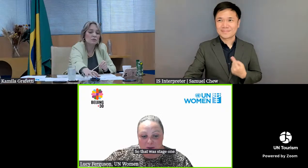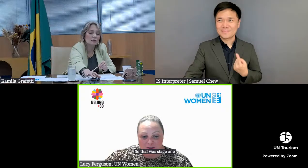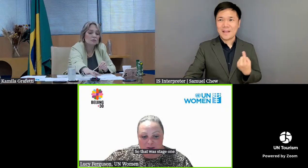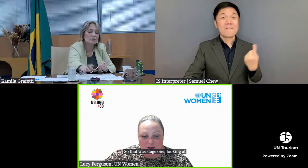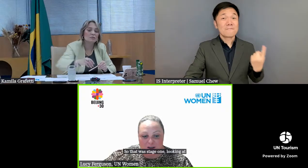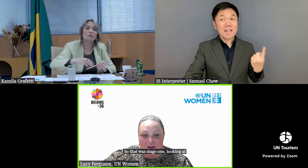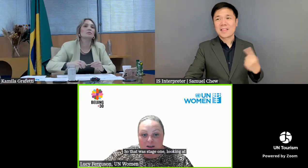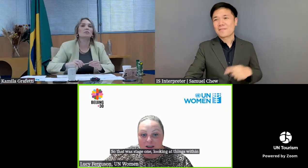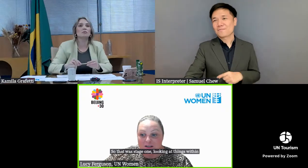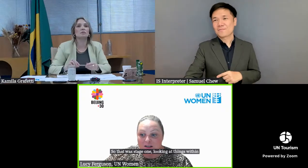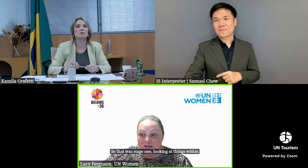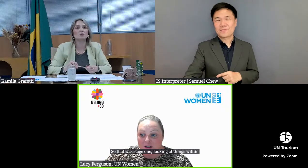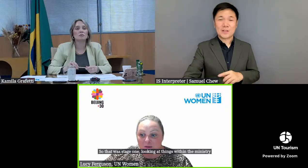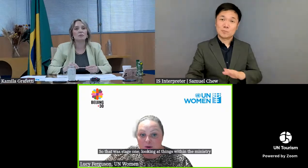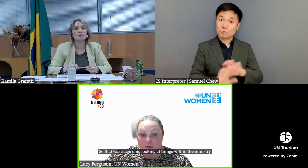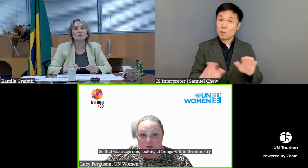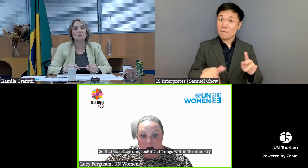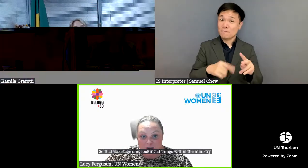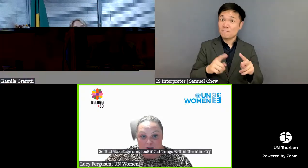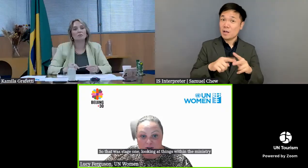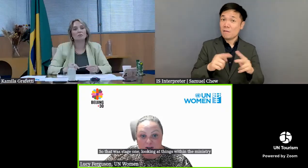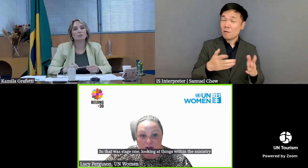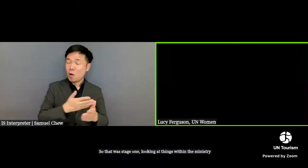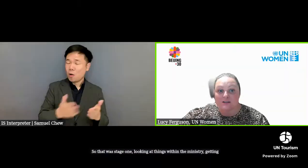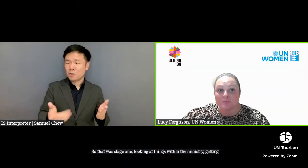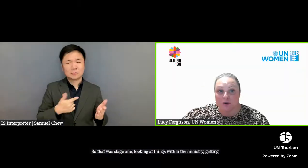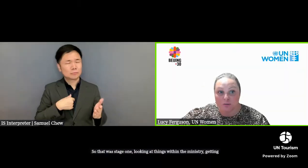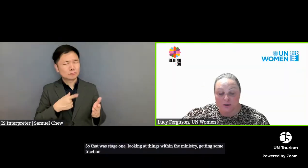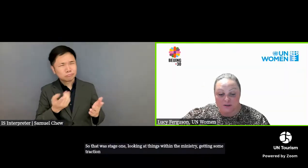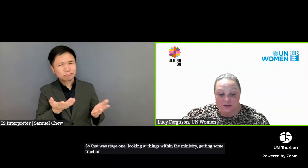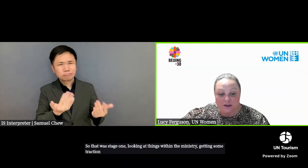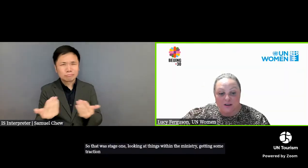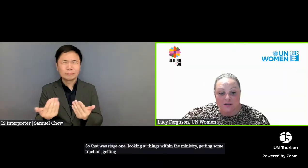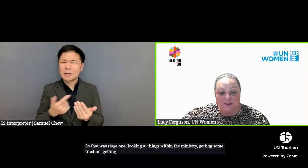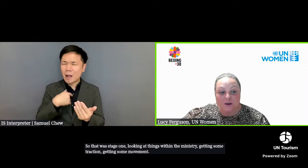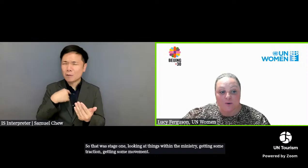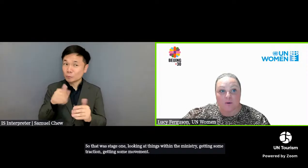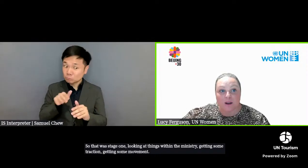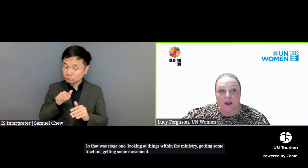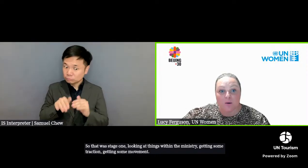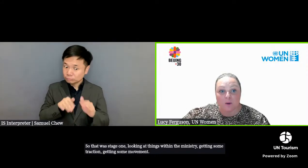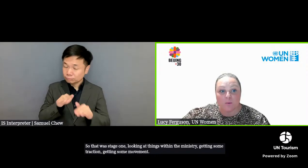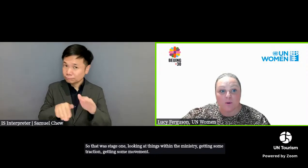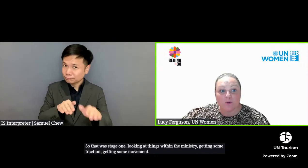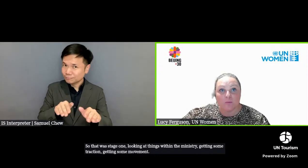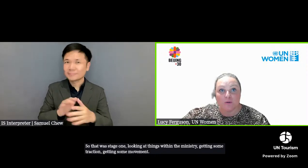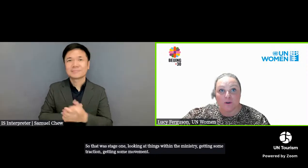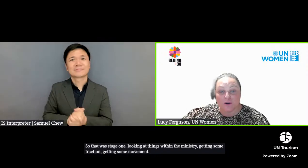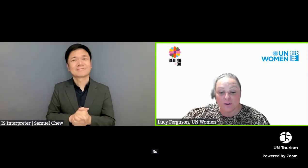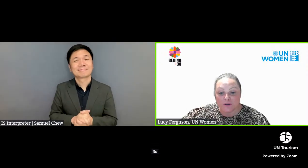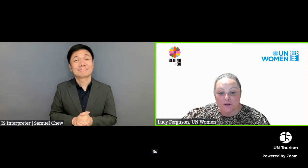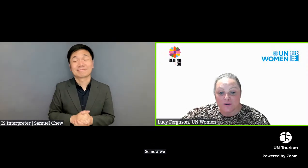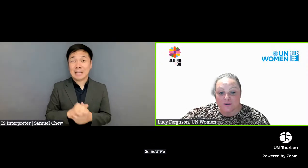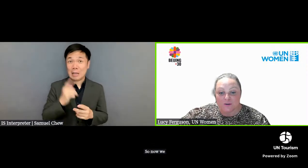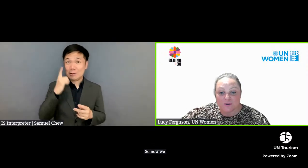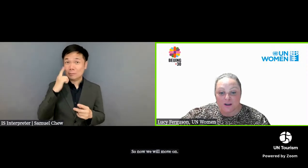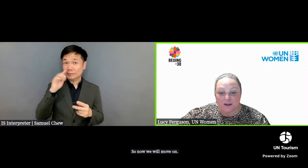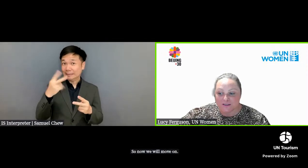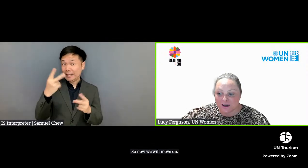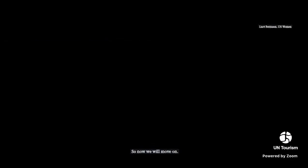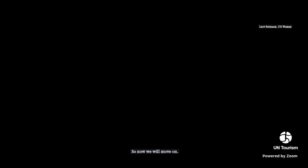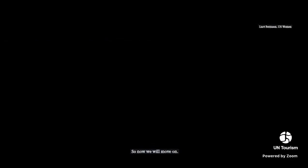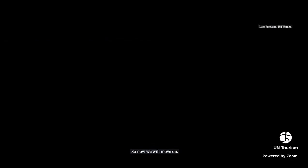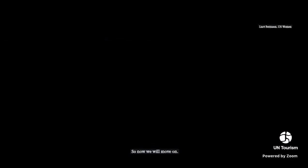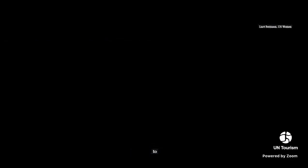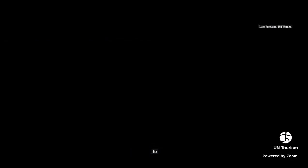within the ministry, getting some traction, getting some movement. So now we will move on to the next